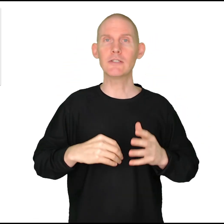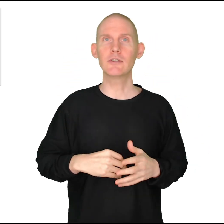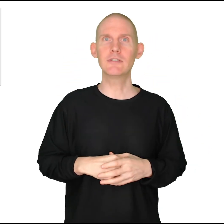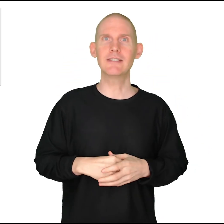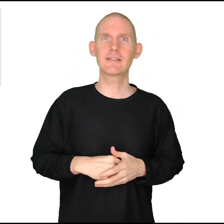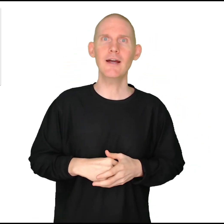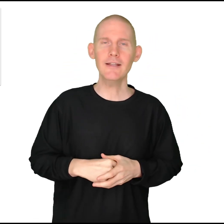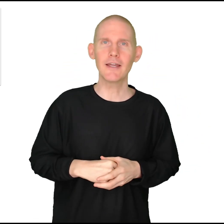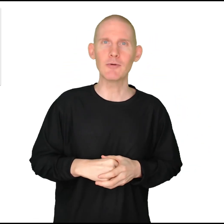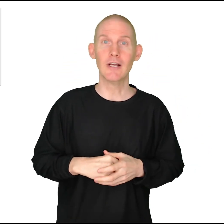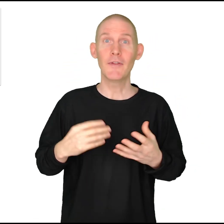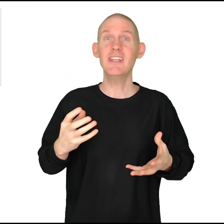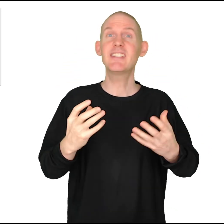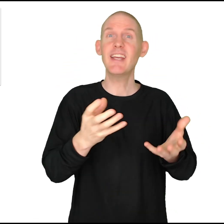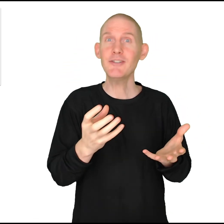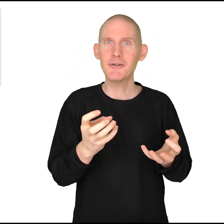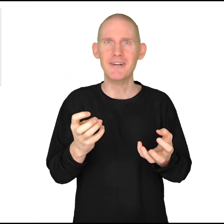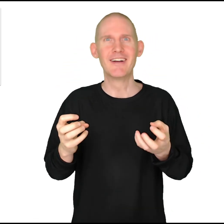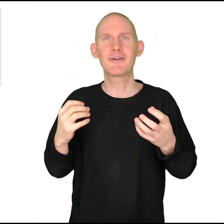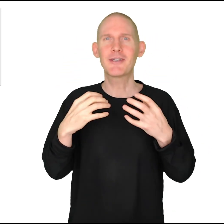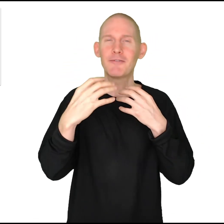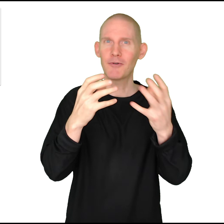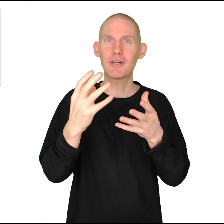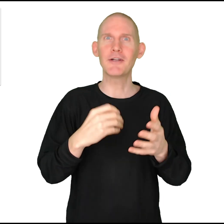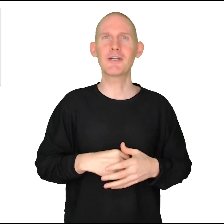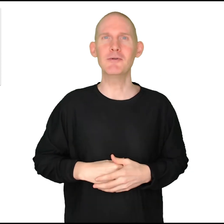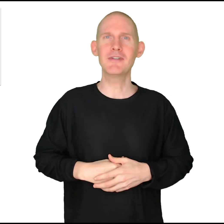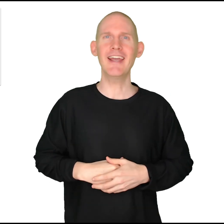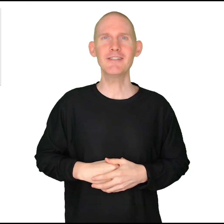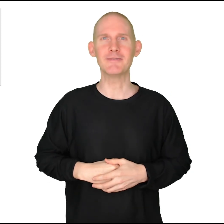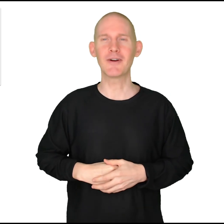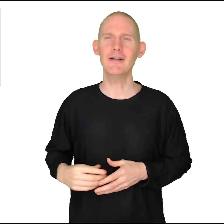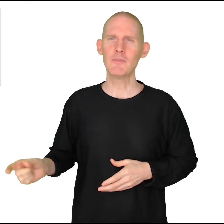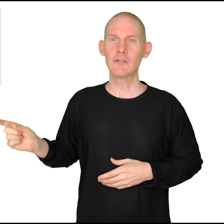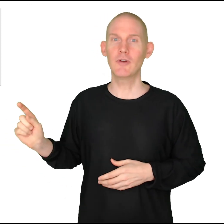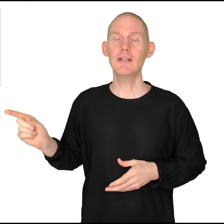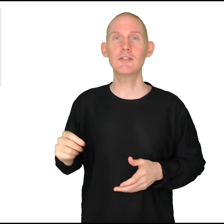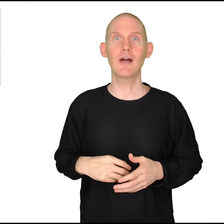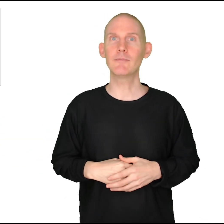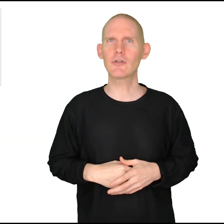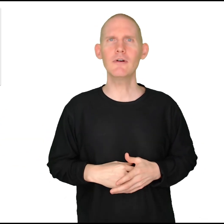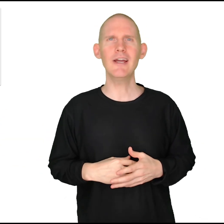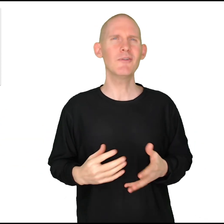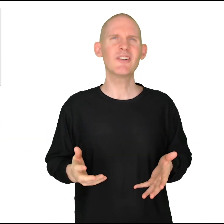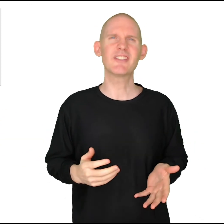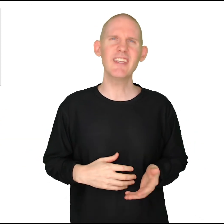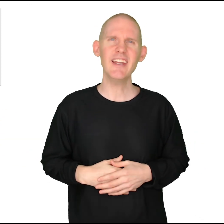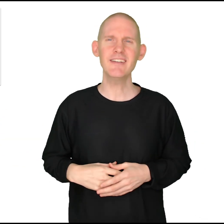in sign language. They're essential for clear communication, all right? So English, I'm sorry, I don't understand.